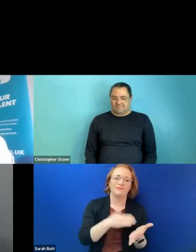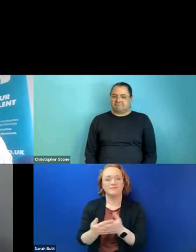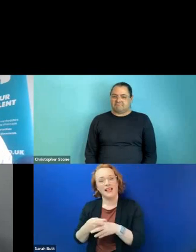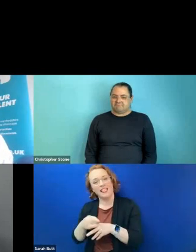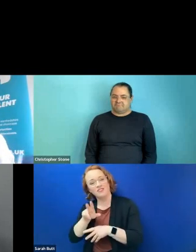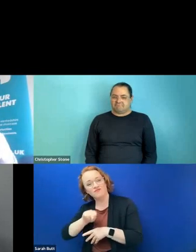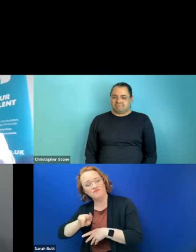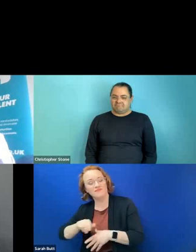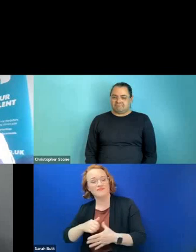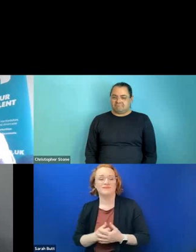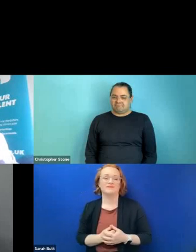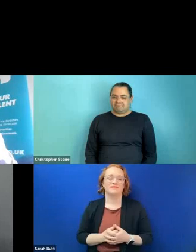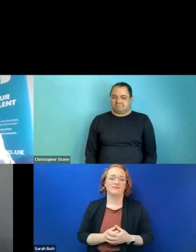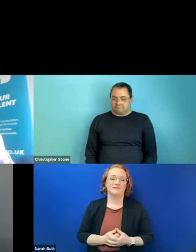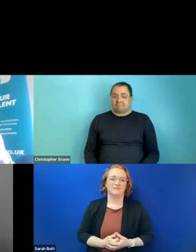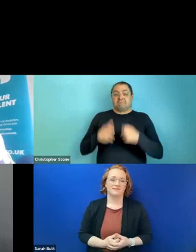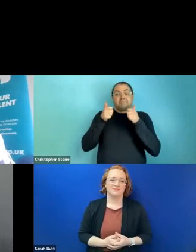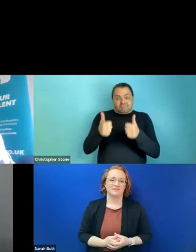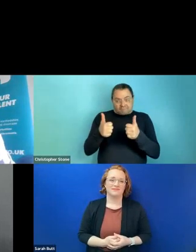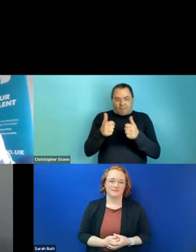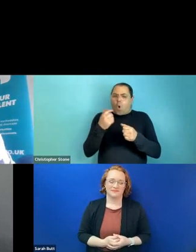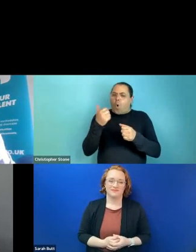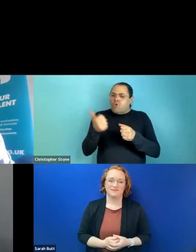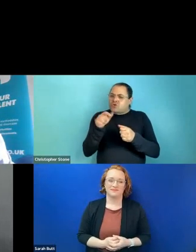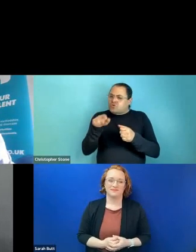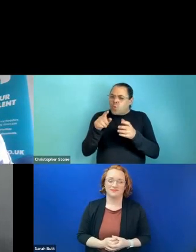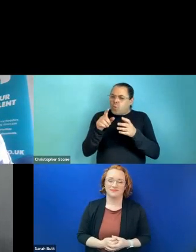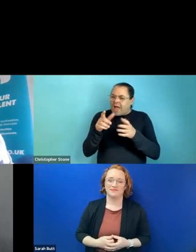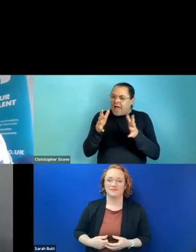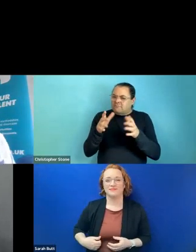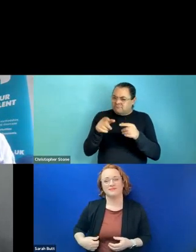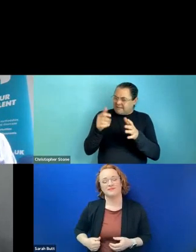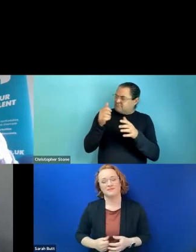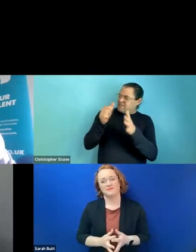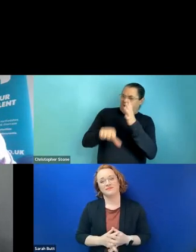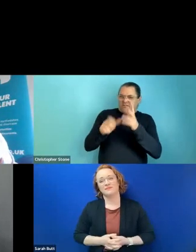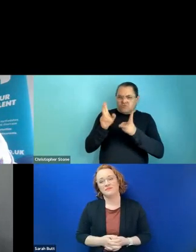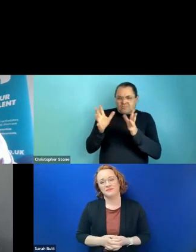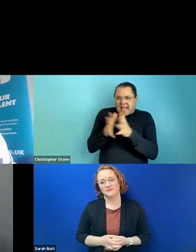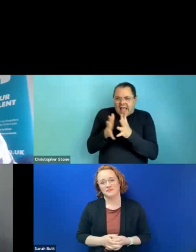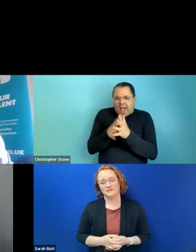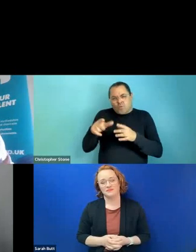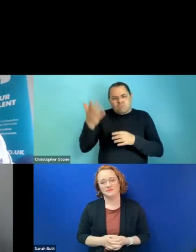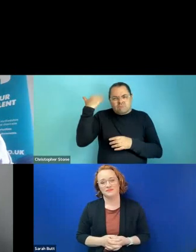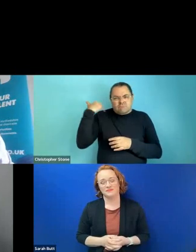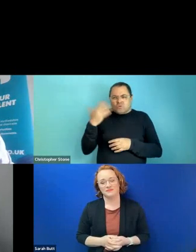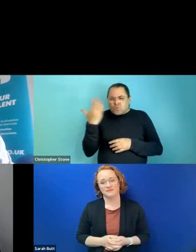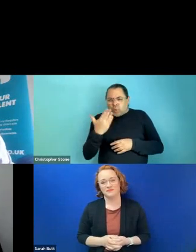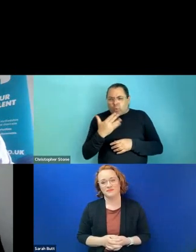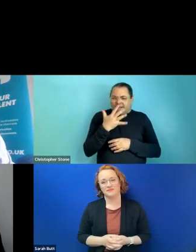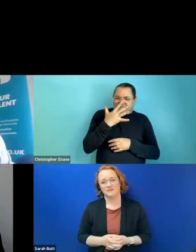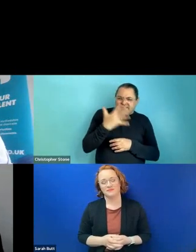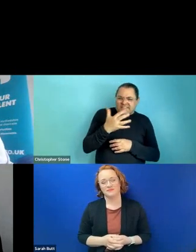Sure. Okay. So, Jenny, first of all, tell us, how did you get into this? What were your aspirations? Think back to when you were at school, maybe 15, 16